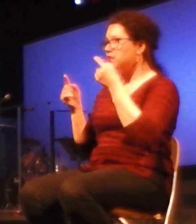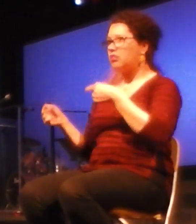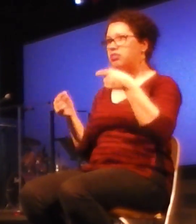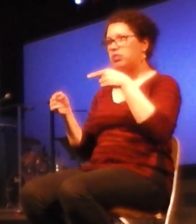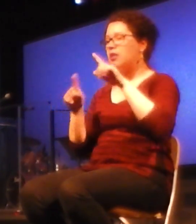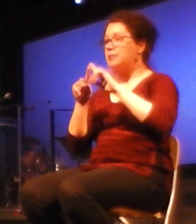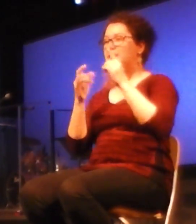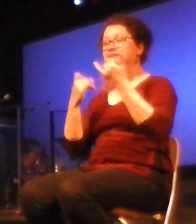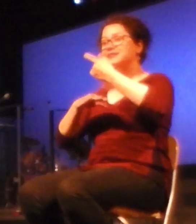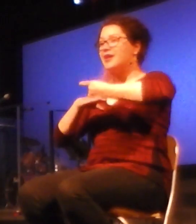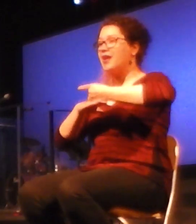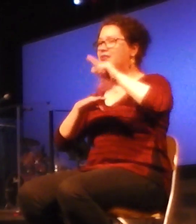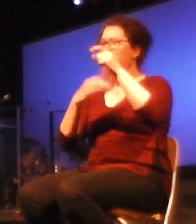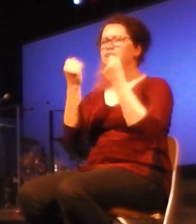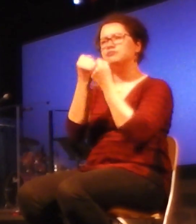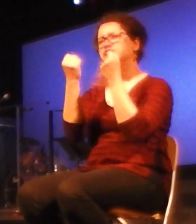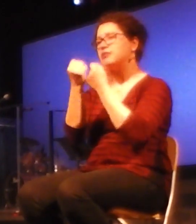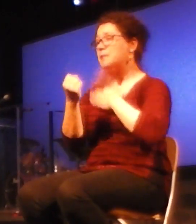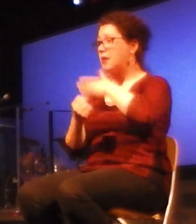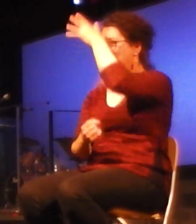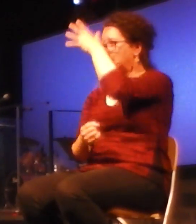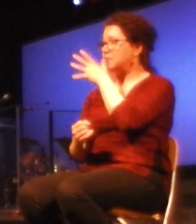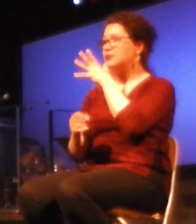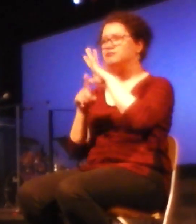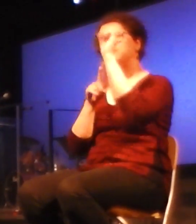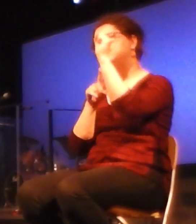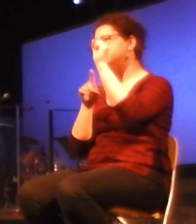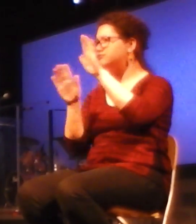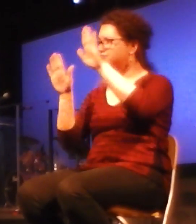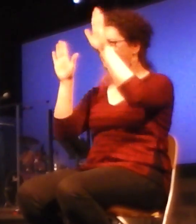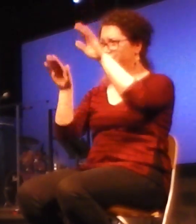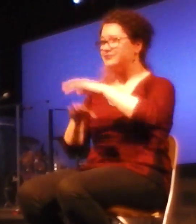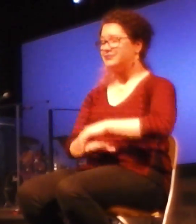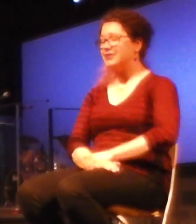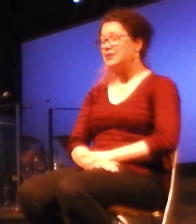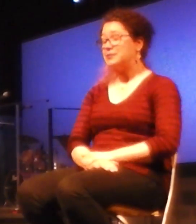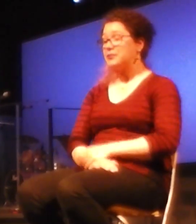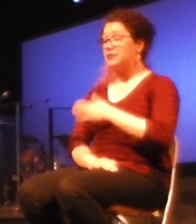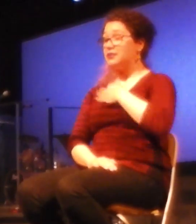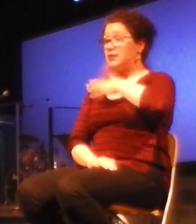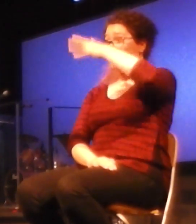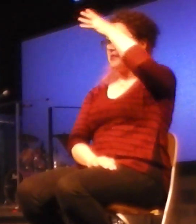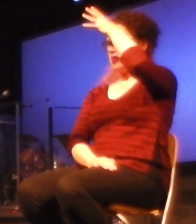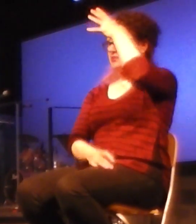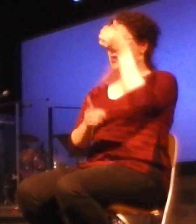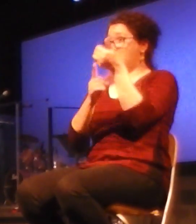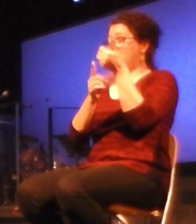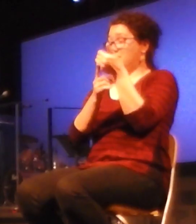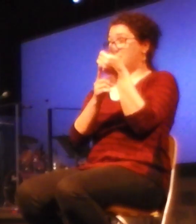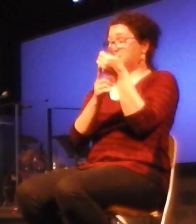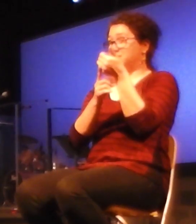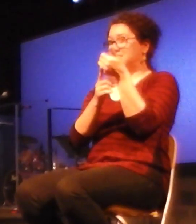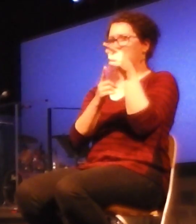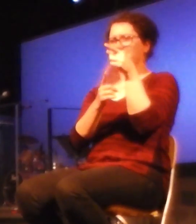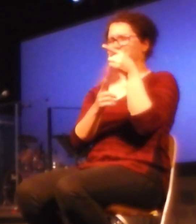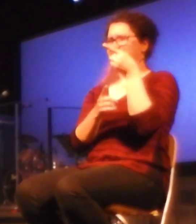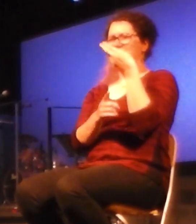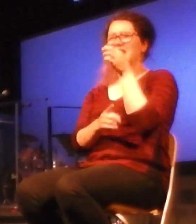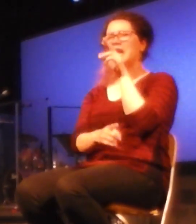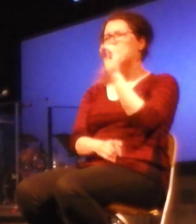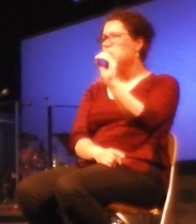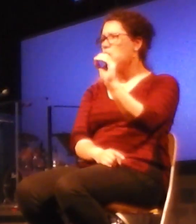supportive today. And I have incredible parents. And so I've shared before that my dad is like a hero to